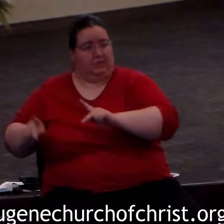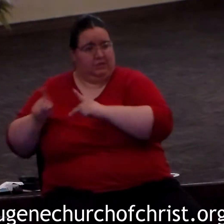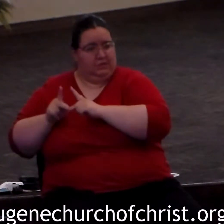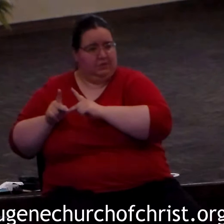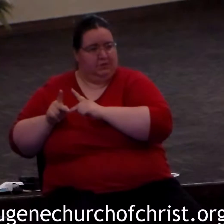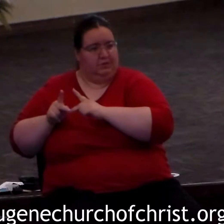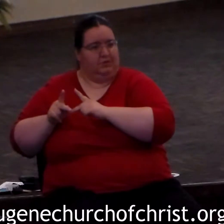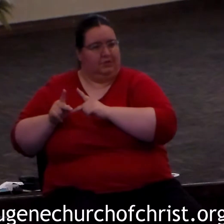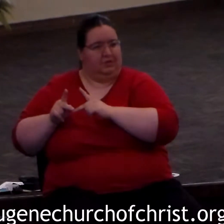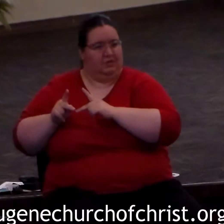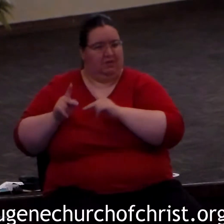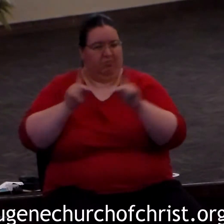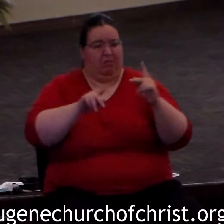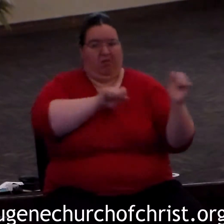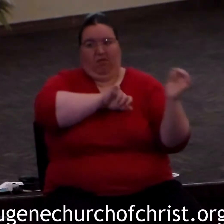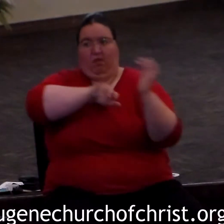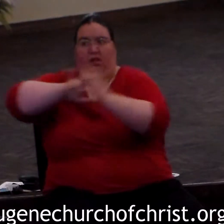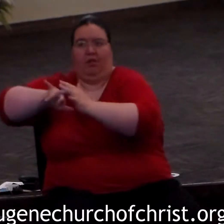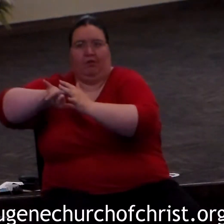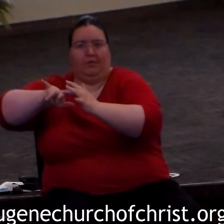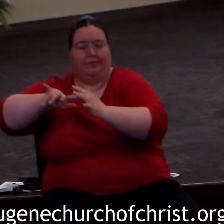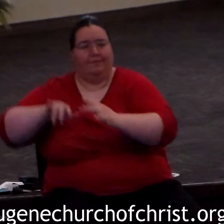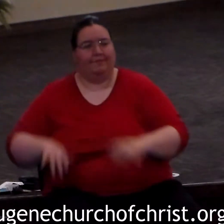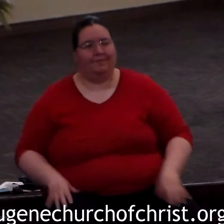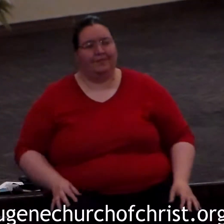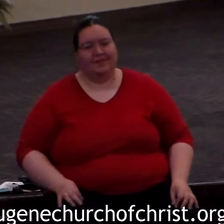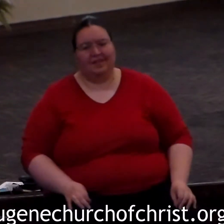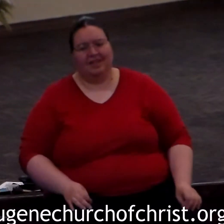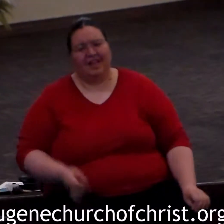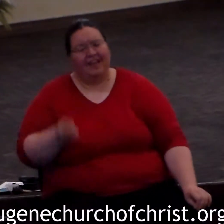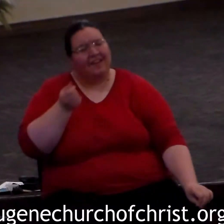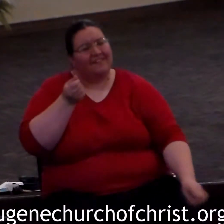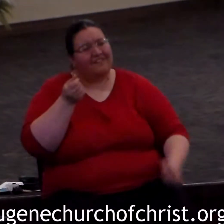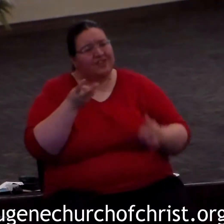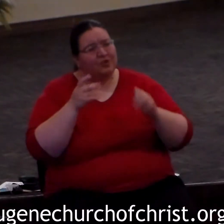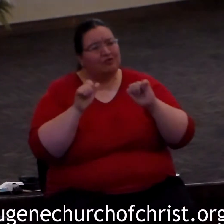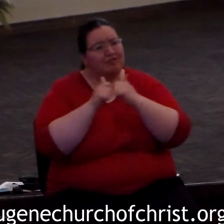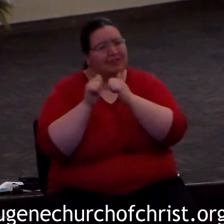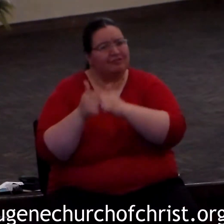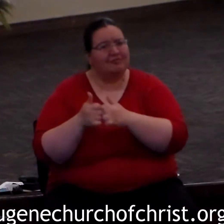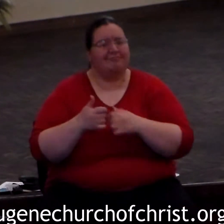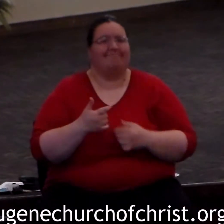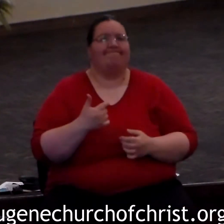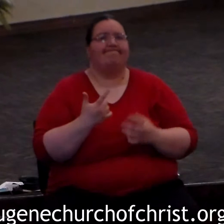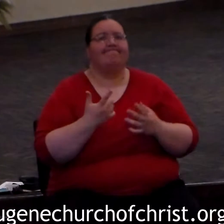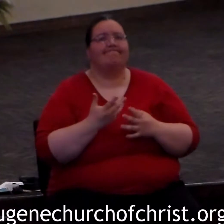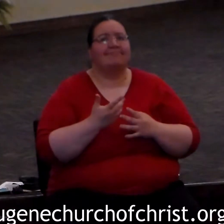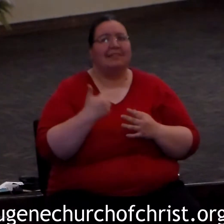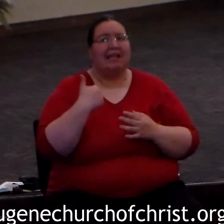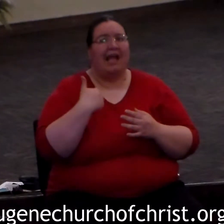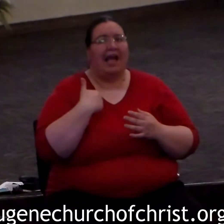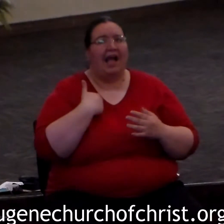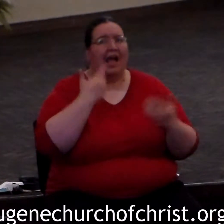this. The first being, I don't know if I spend enough time trying to go off to a quiet place.